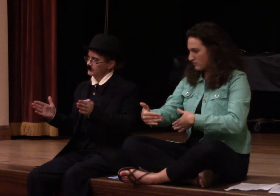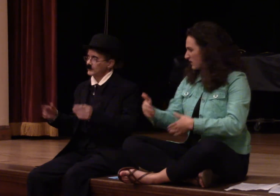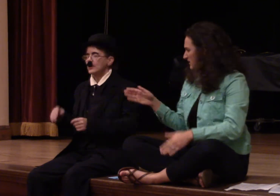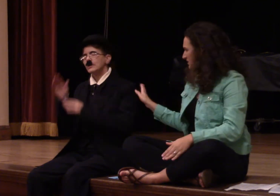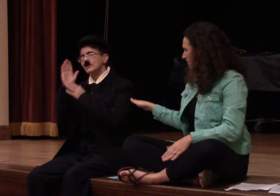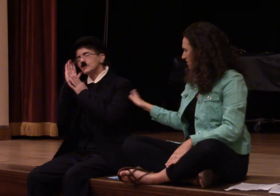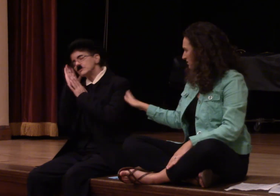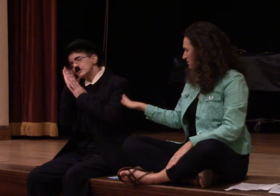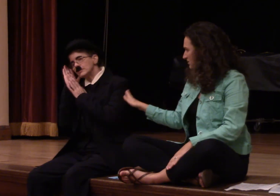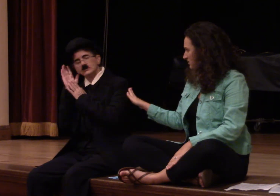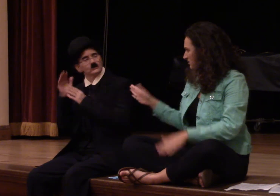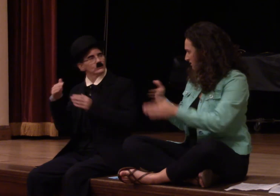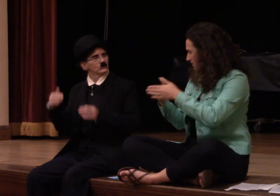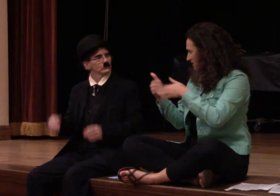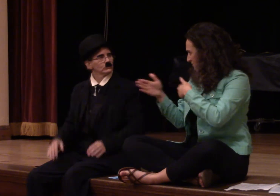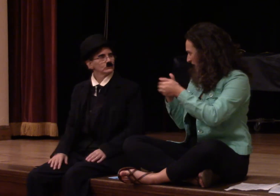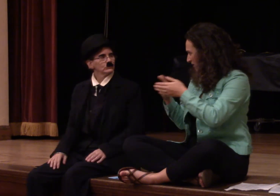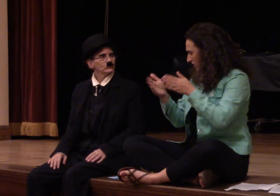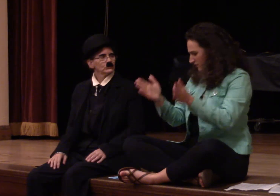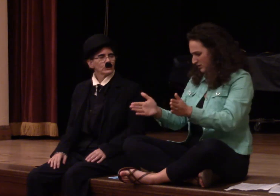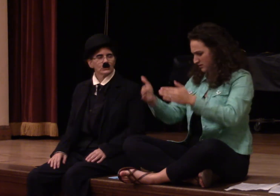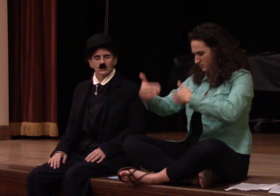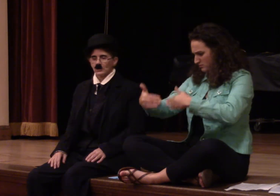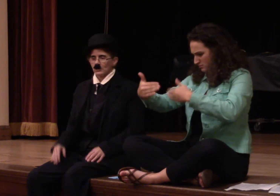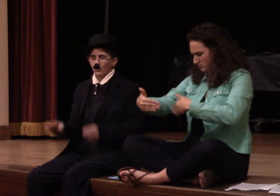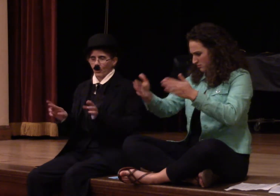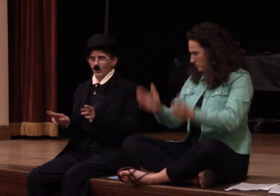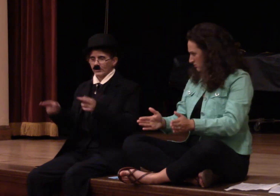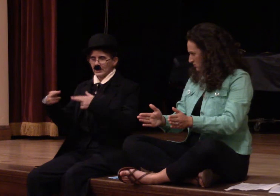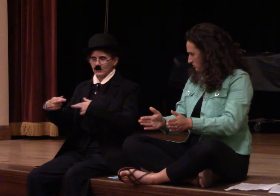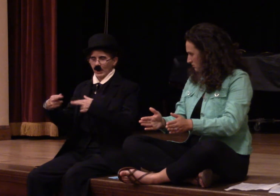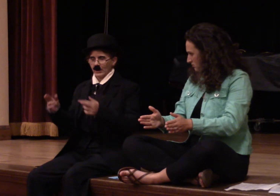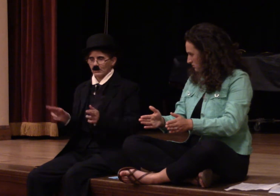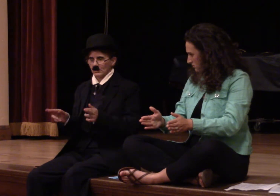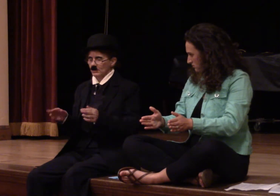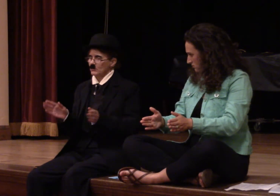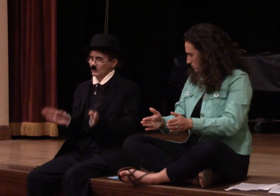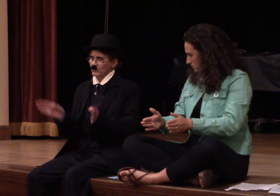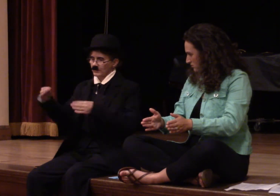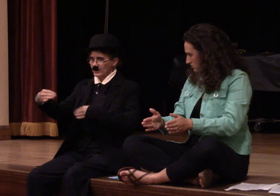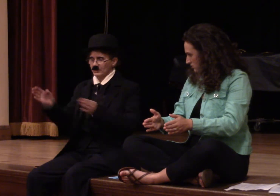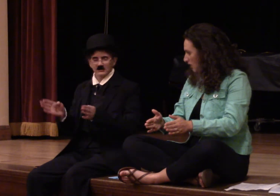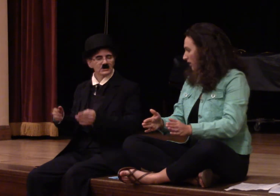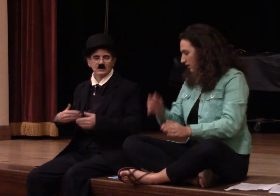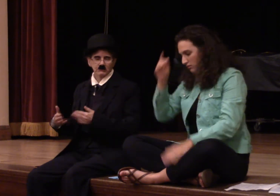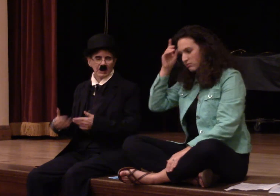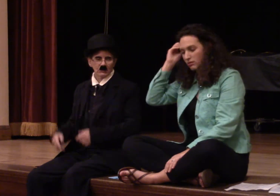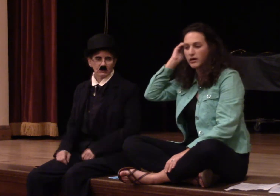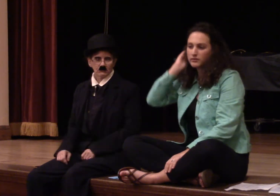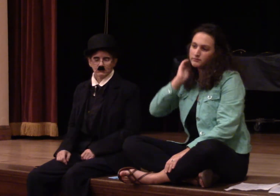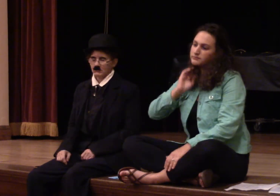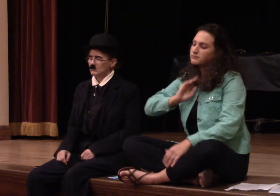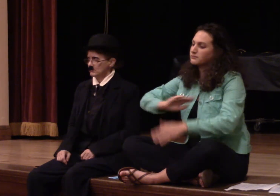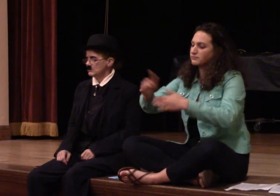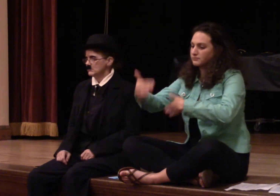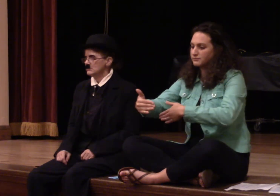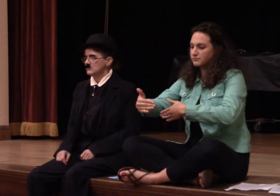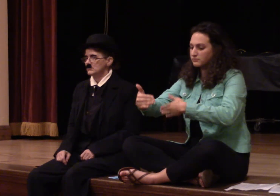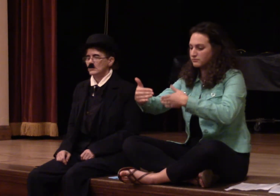Does it matter if it's, Or the dream. okay, okay.